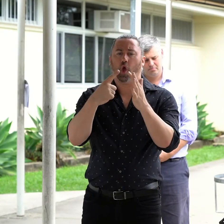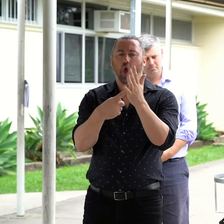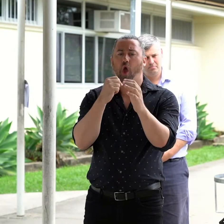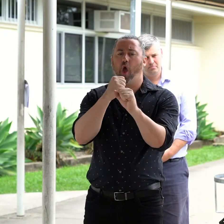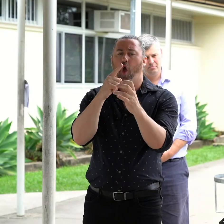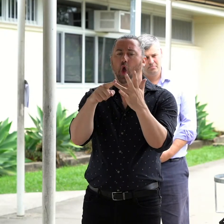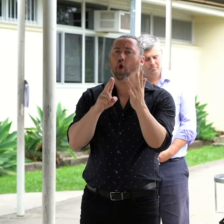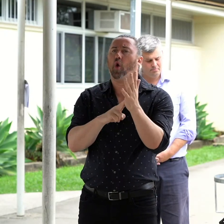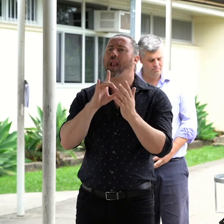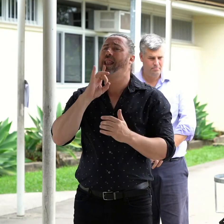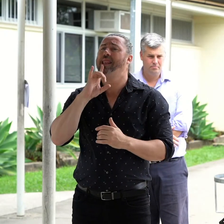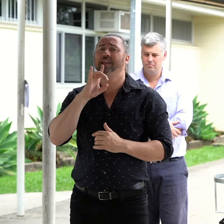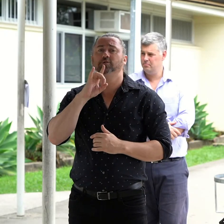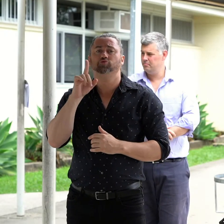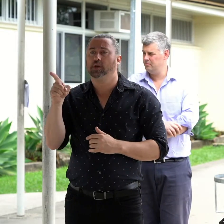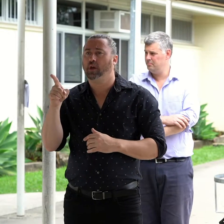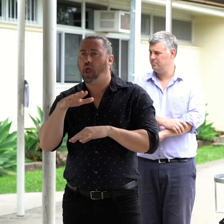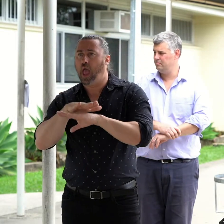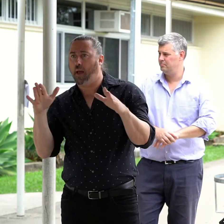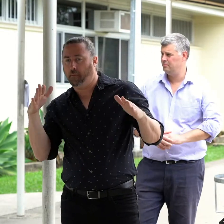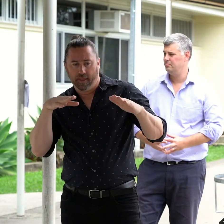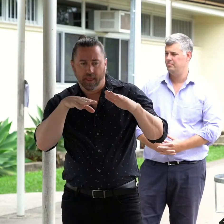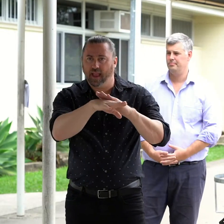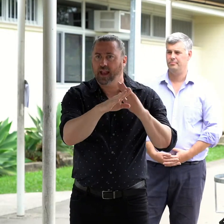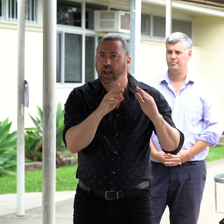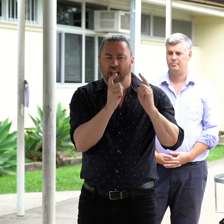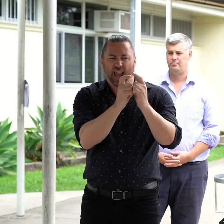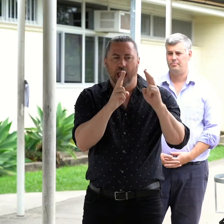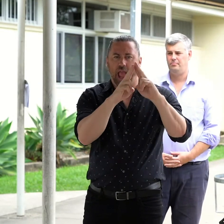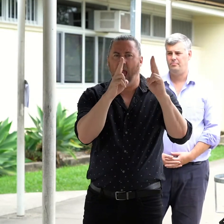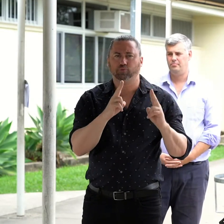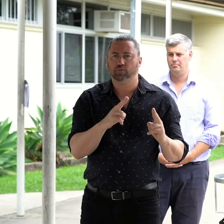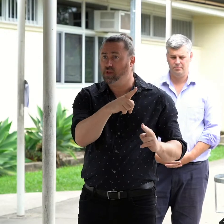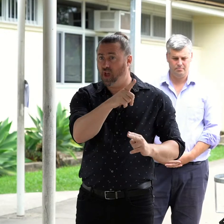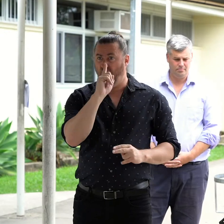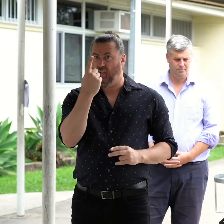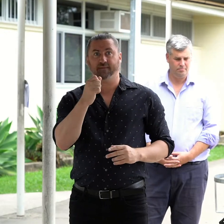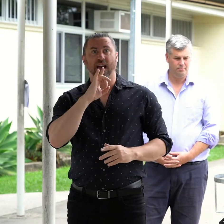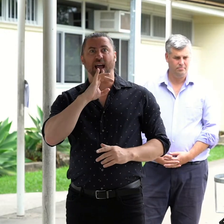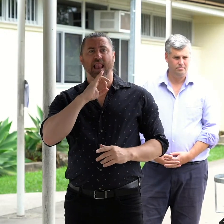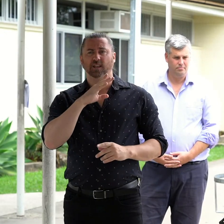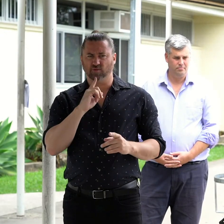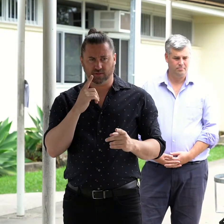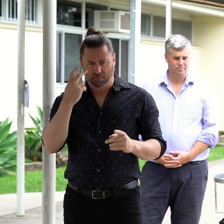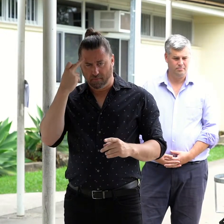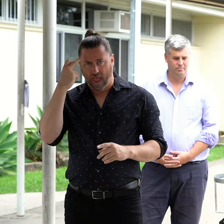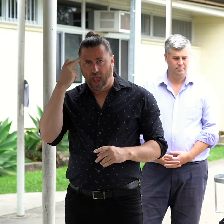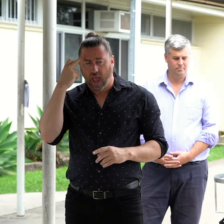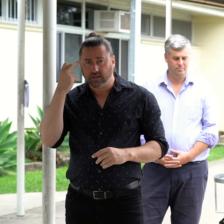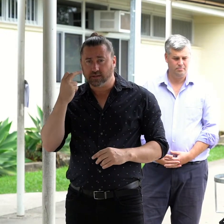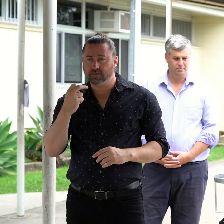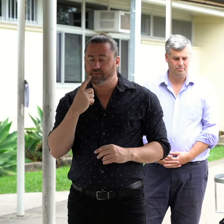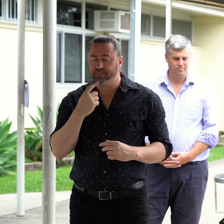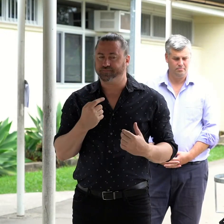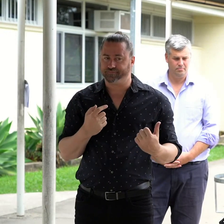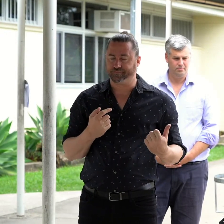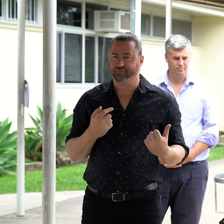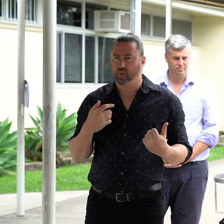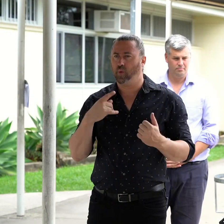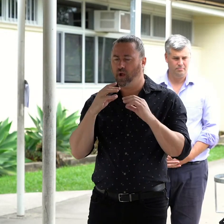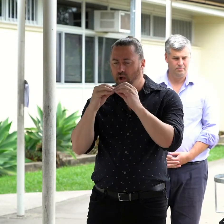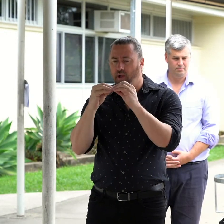they're under a 14-day COVID quarantine. Is that a bit crazy that people can't get electricity in their own home? Look, we're working with